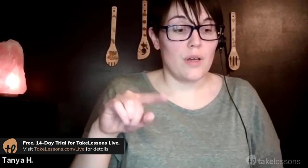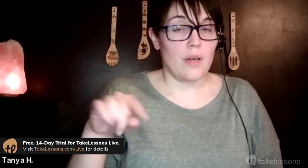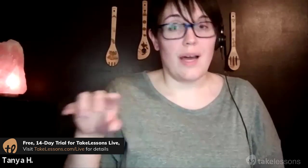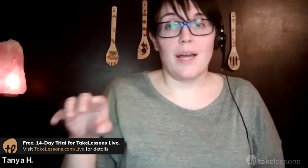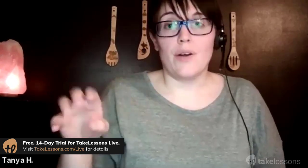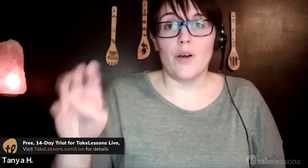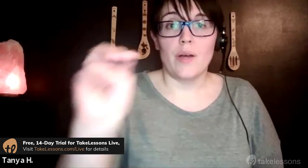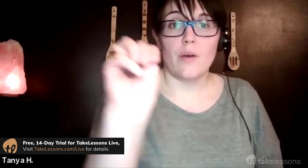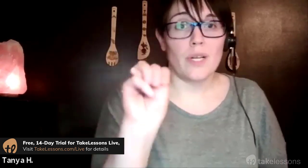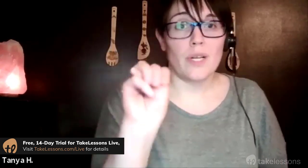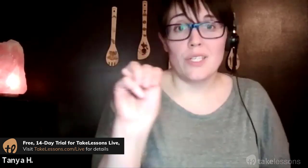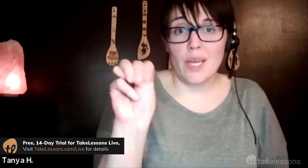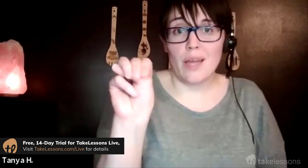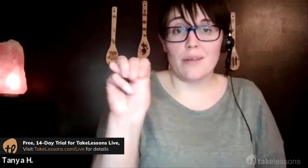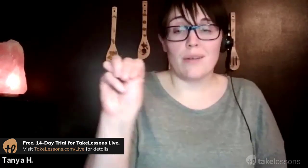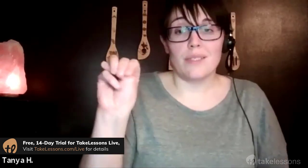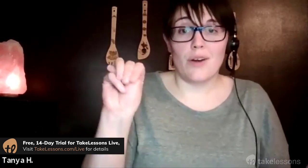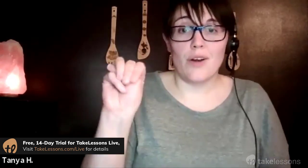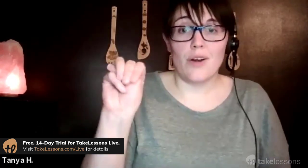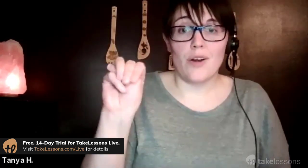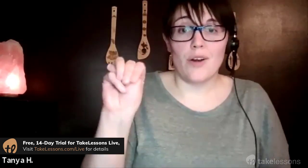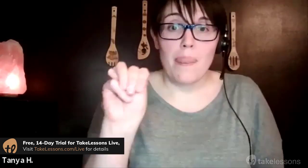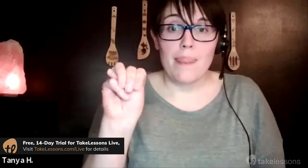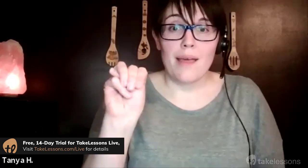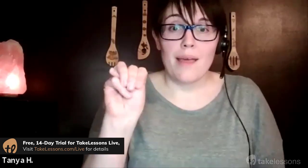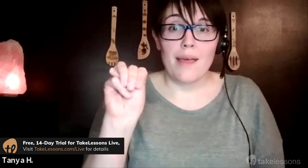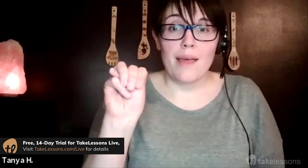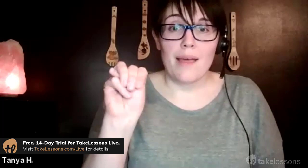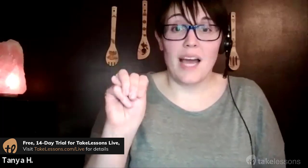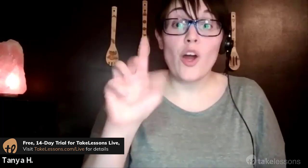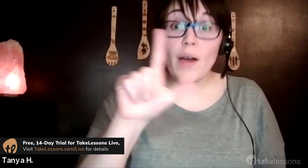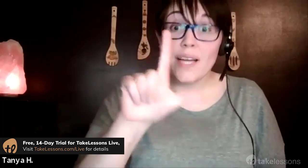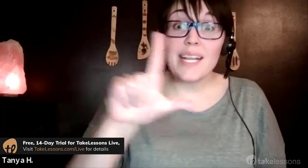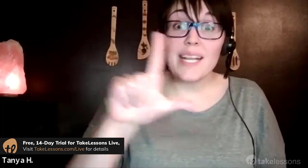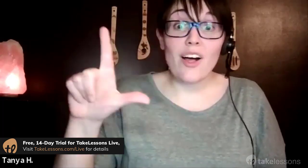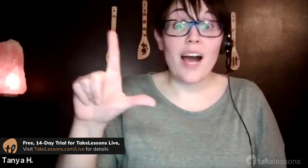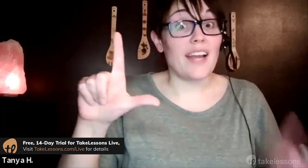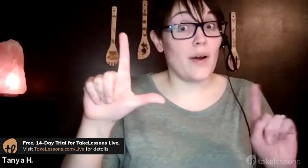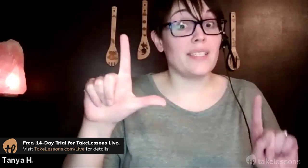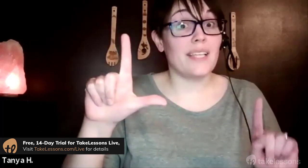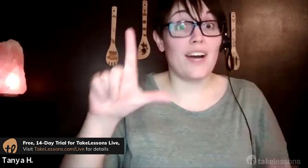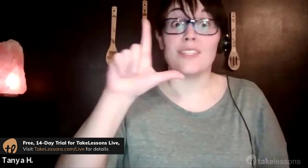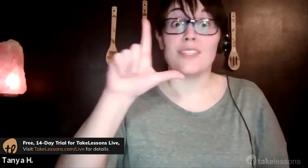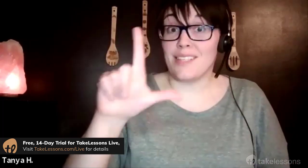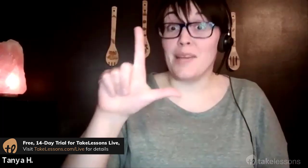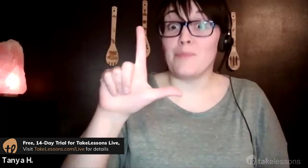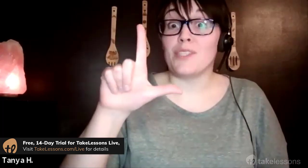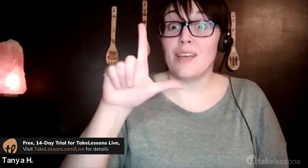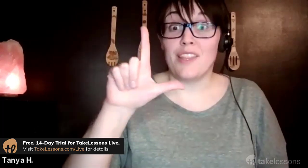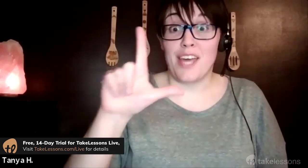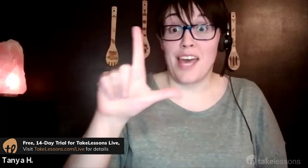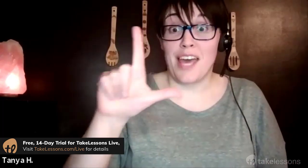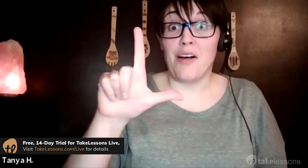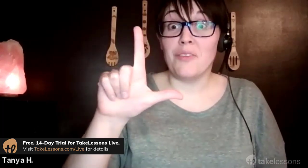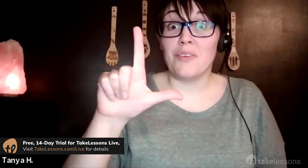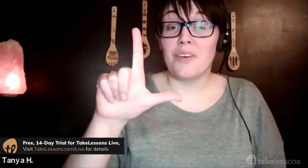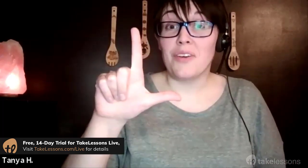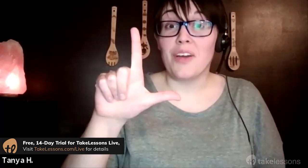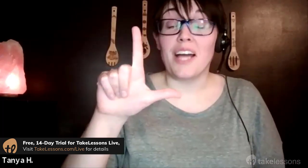I don't know. We're going to do it again because I don't know. I know I did L. I know I did L because I skipped the L. I did